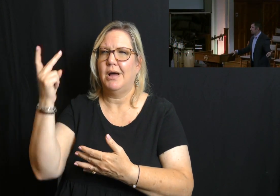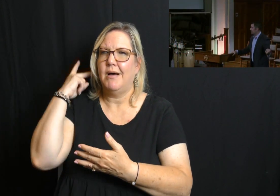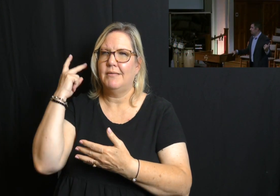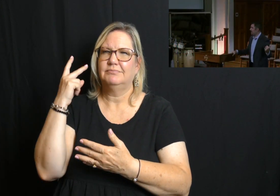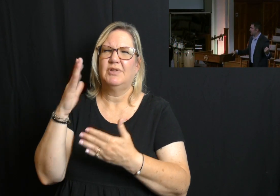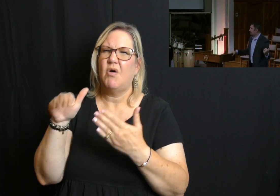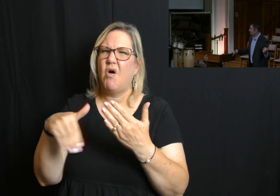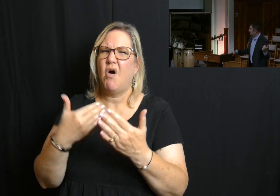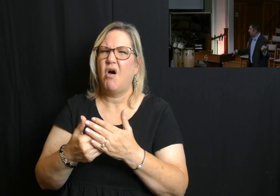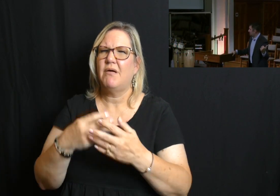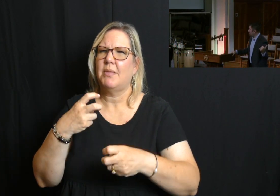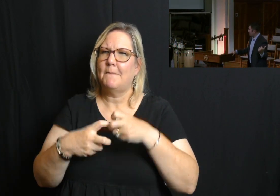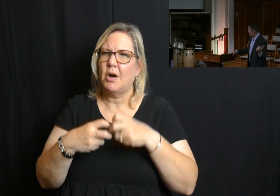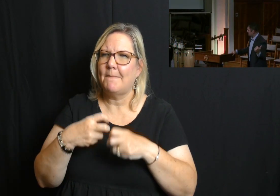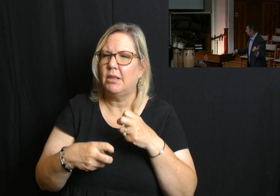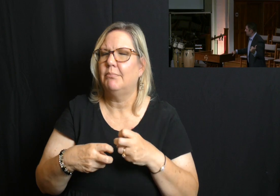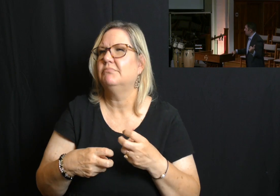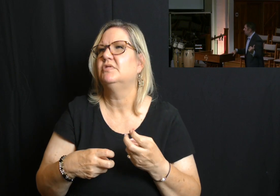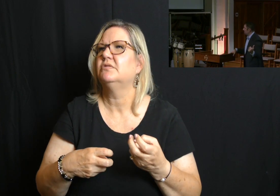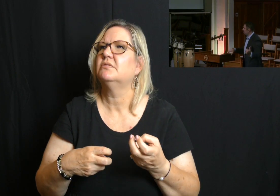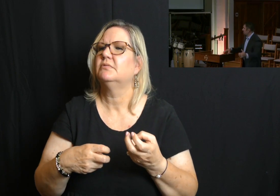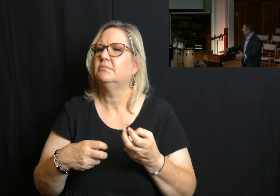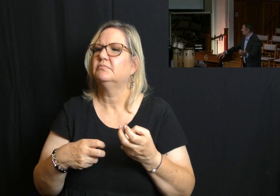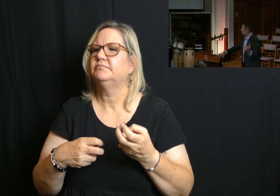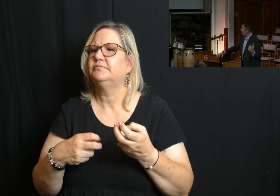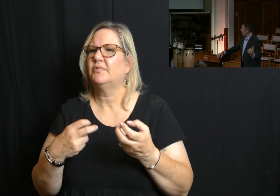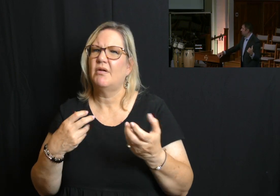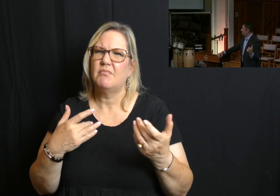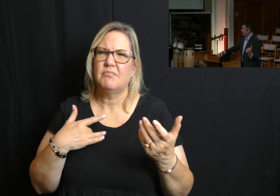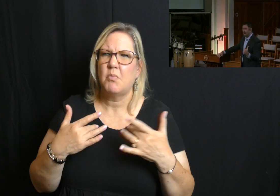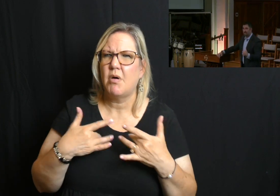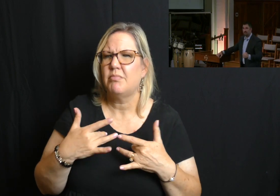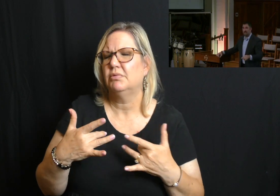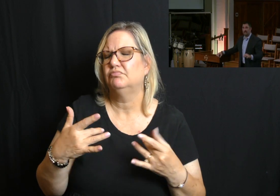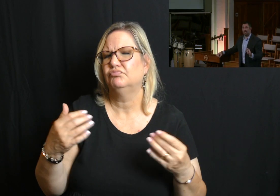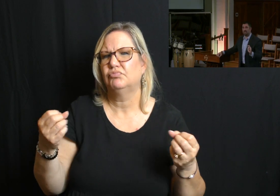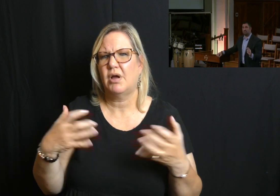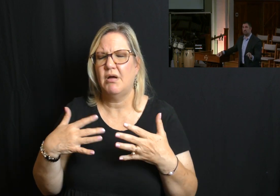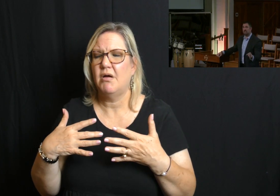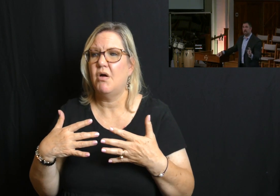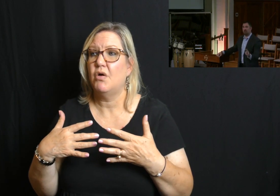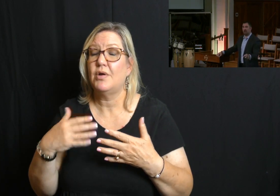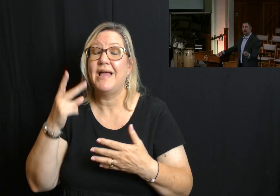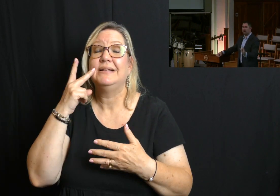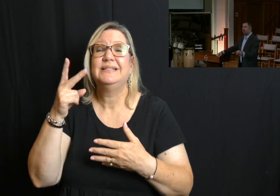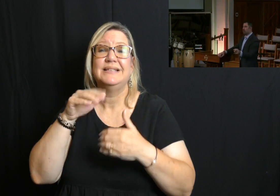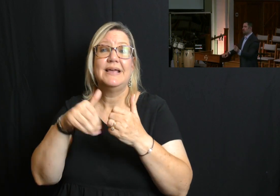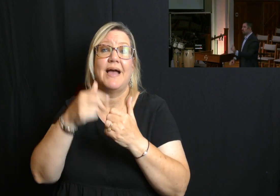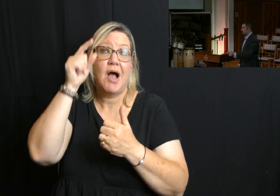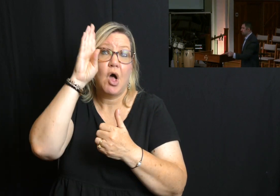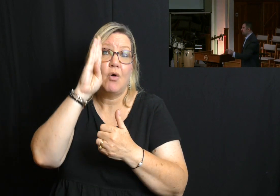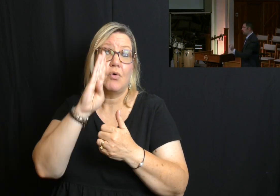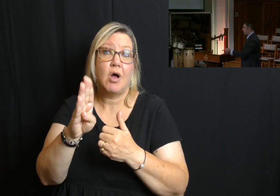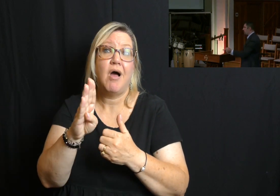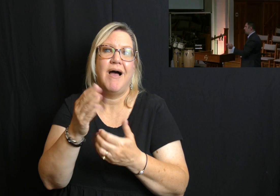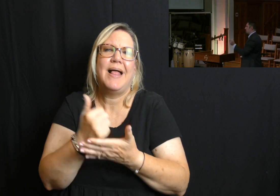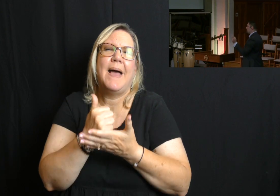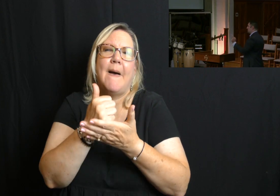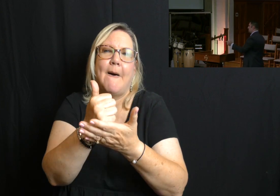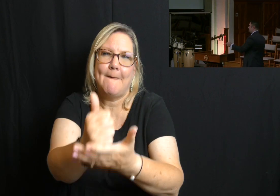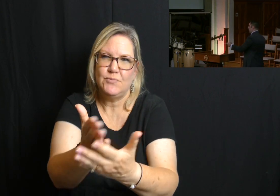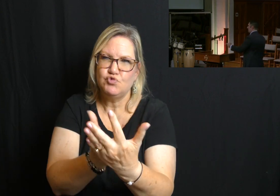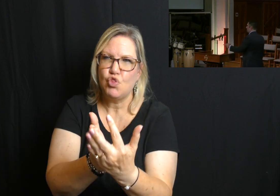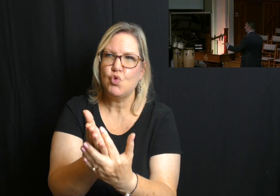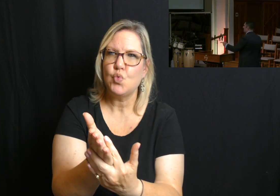had back in the days, right? The scares that you have in the past, and then see how God had brought you through all